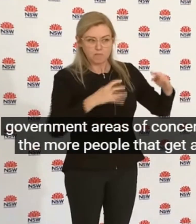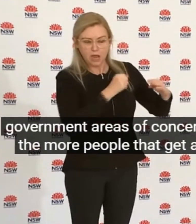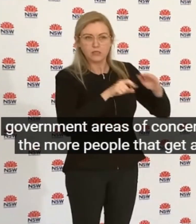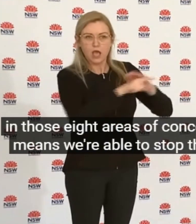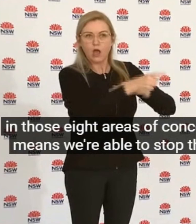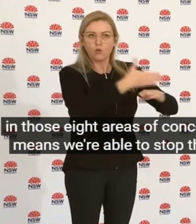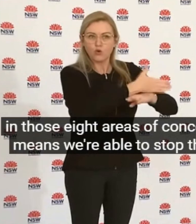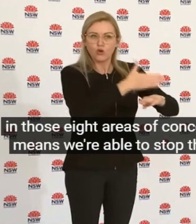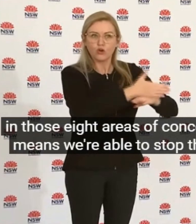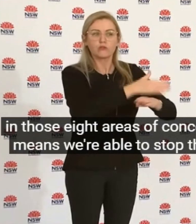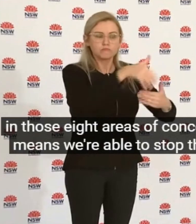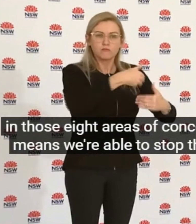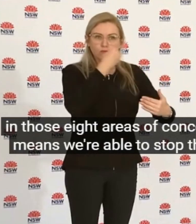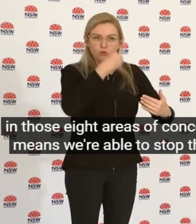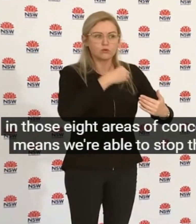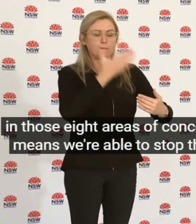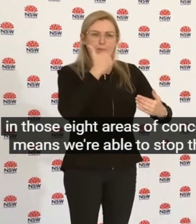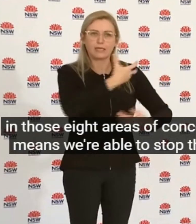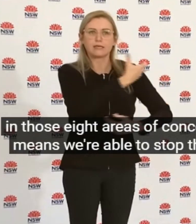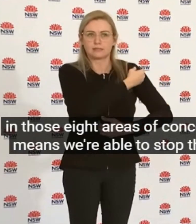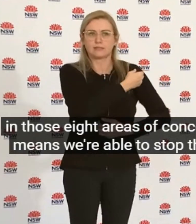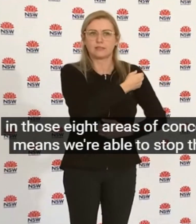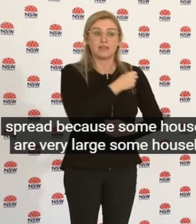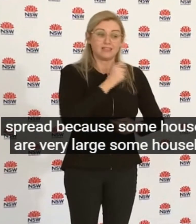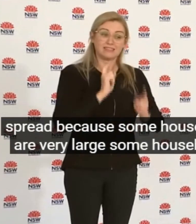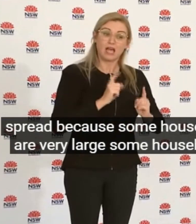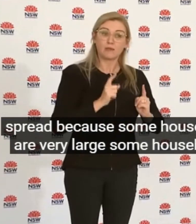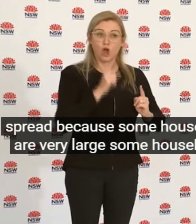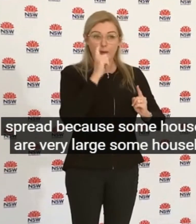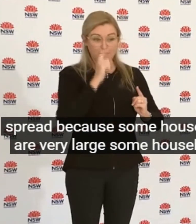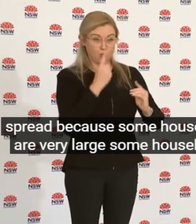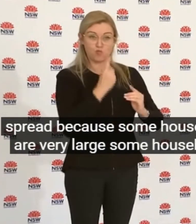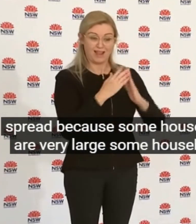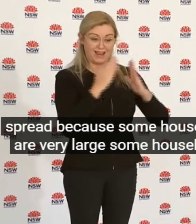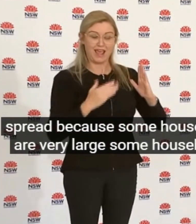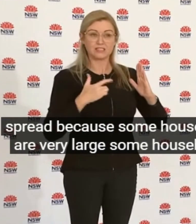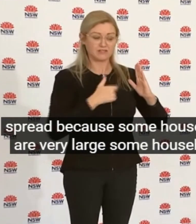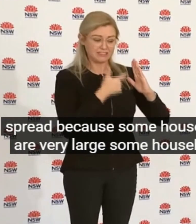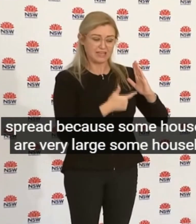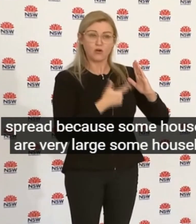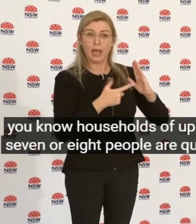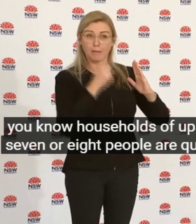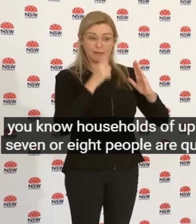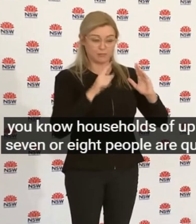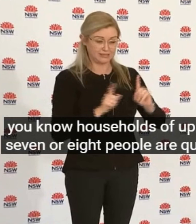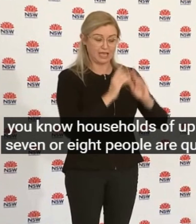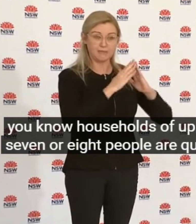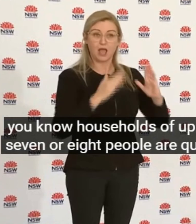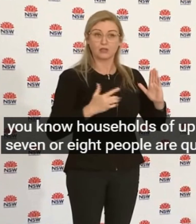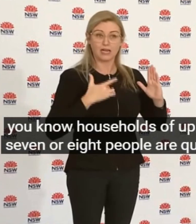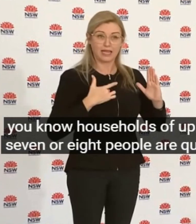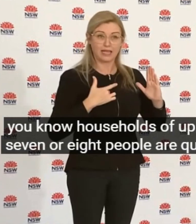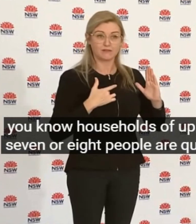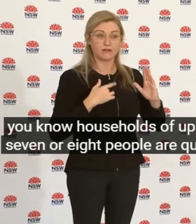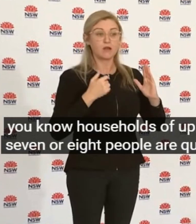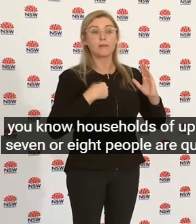households, households of up to 7 or 8 people are quite common. And if you can, if you have the disease and you go home, at the moment, if you're not vaccinated, you're likely to give